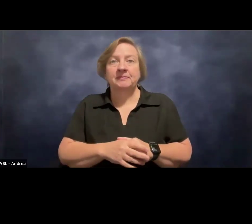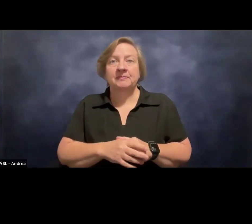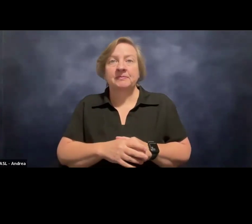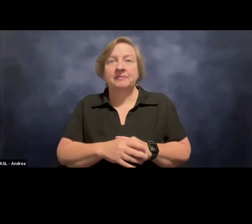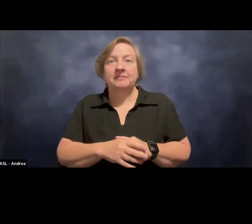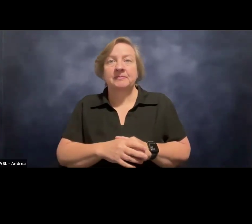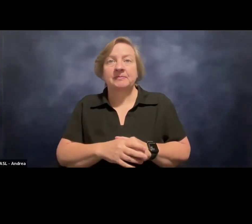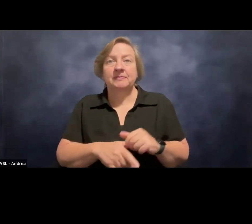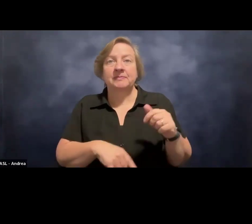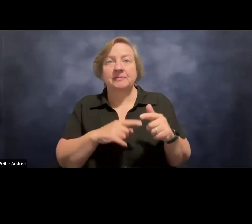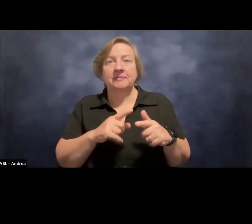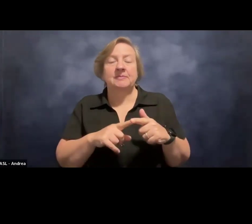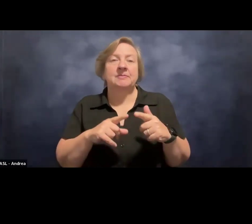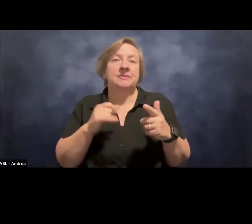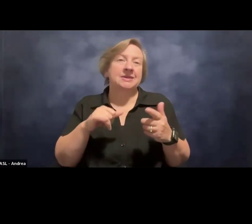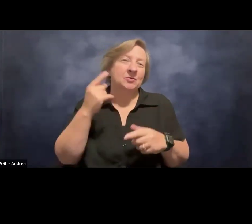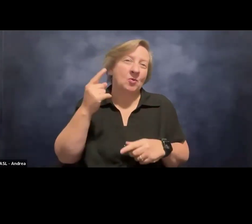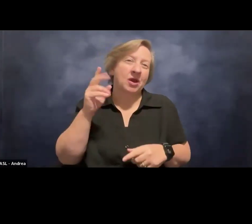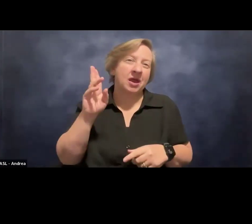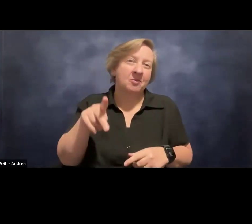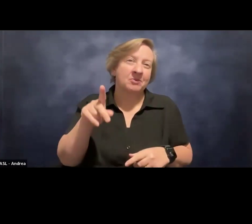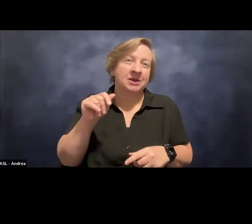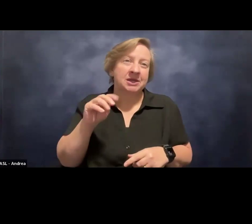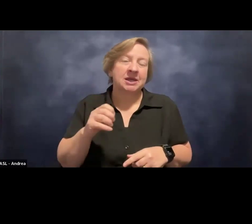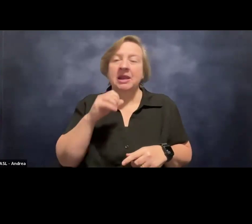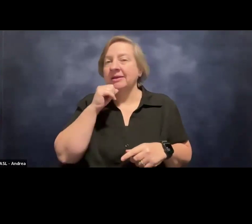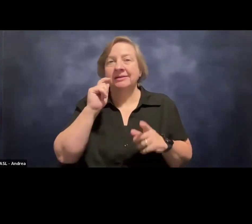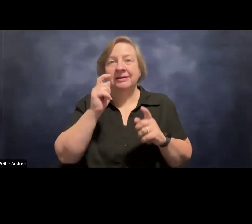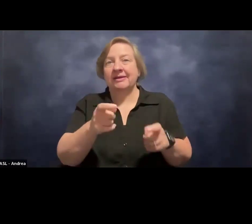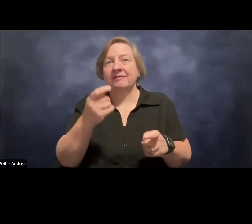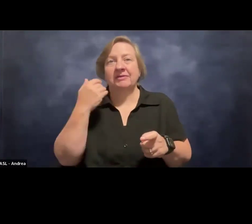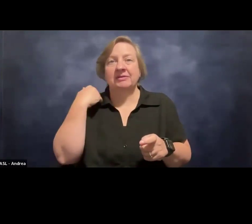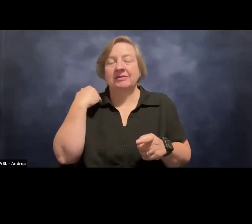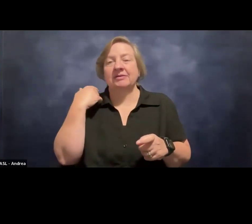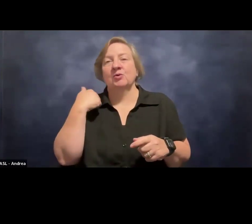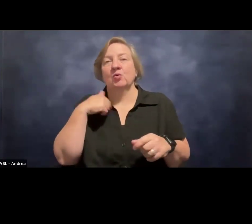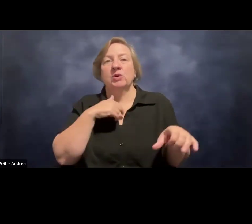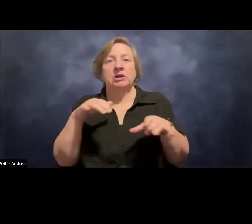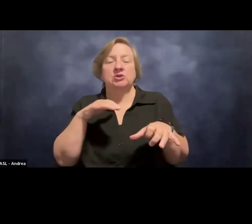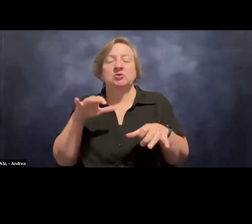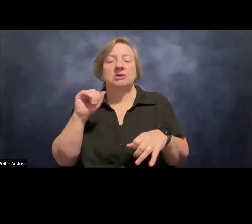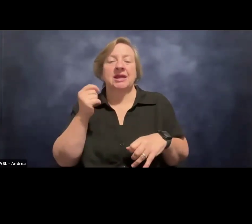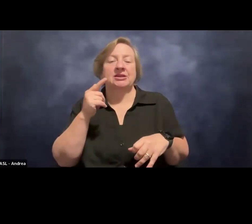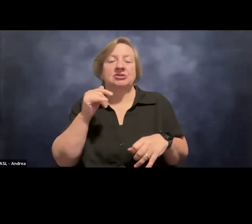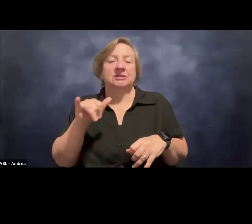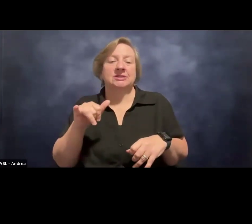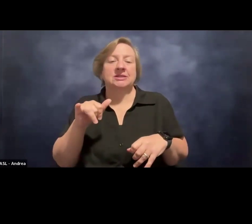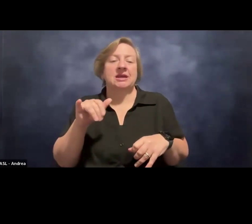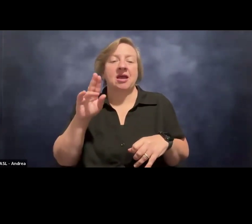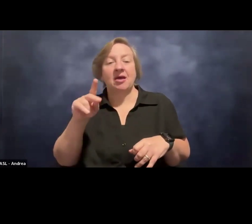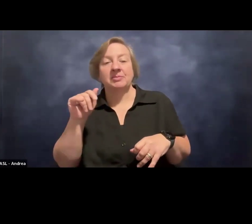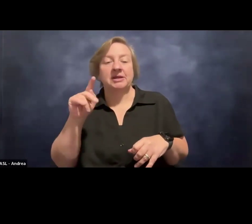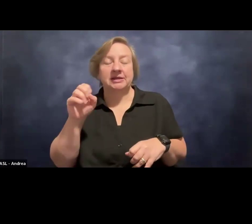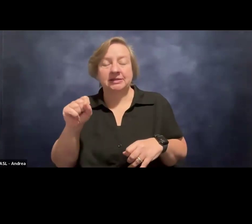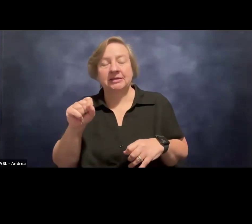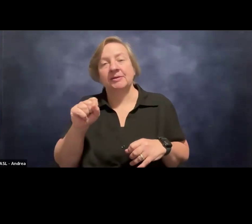So then also this was one of the updates that I didn't give earlier when we were doing agency updates that thank you for giving me the